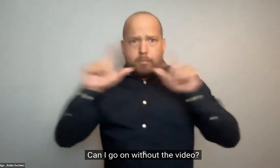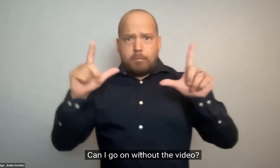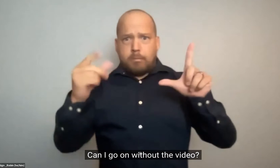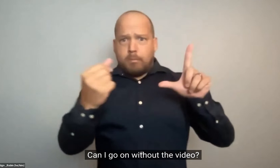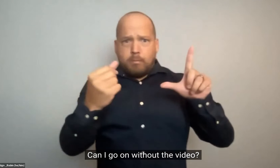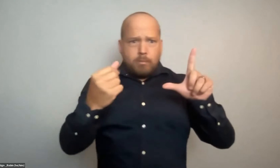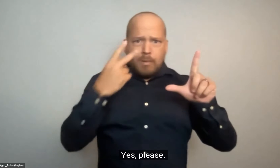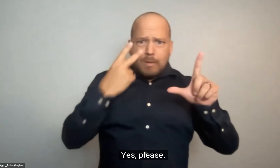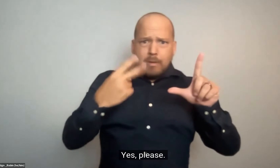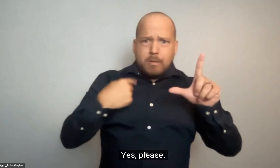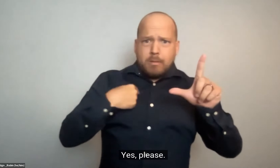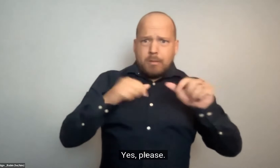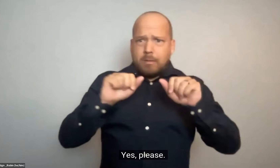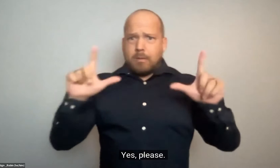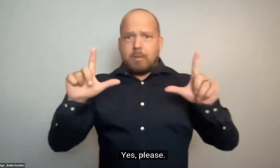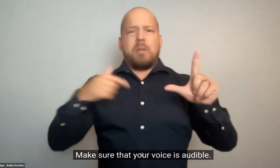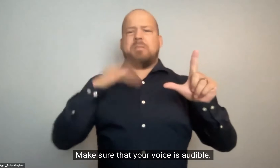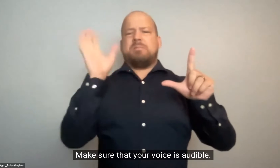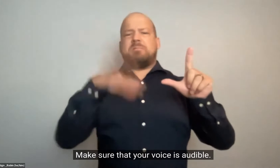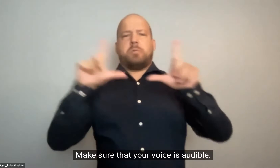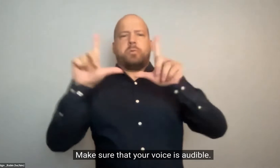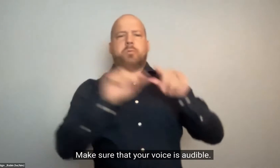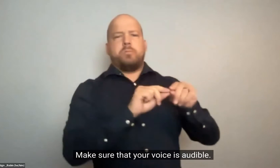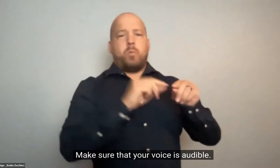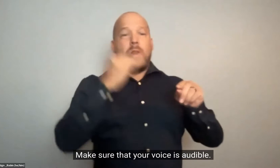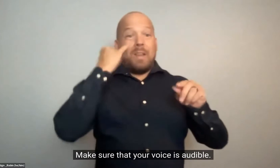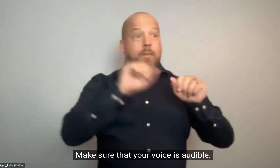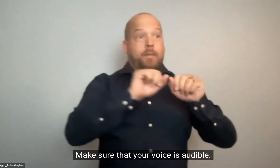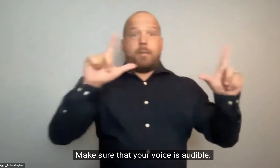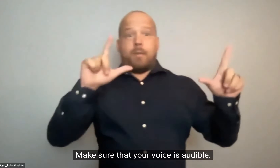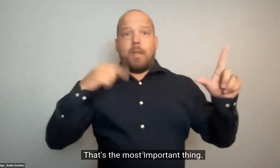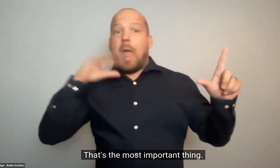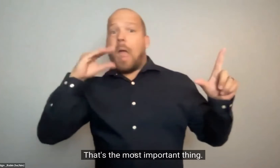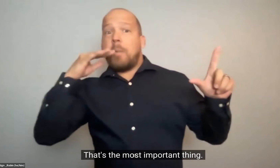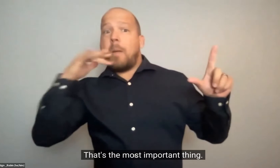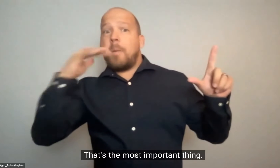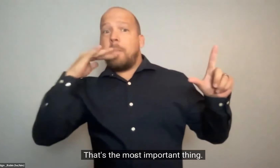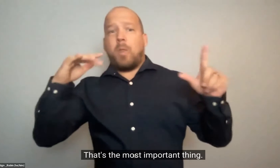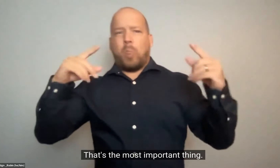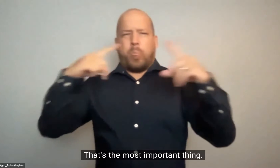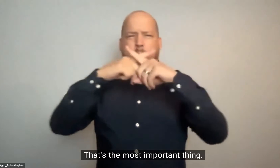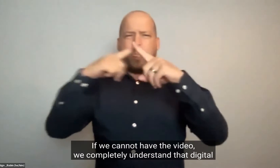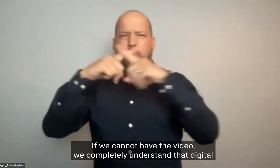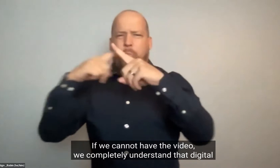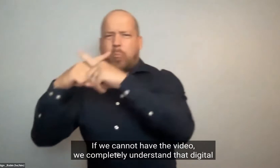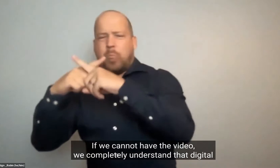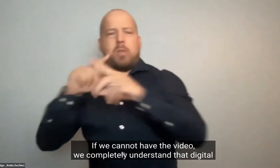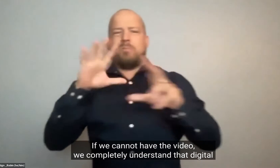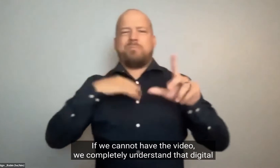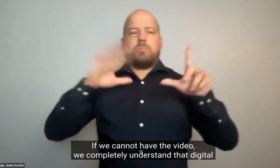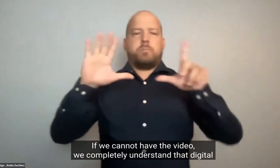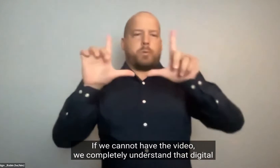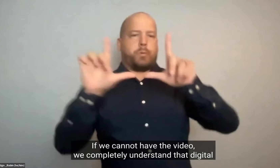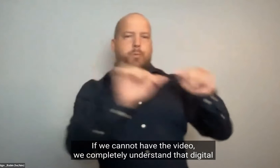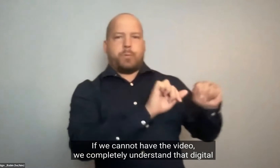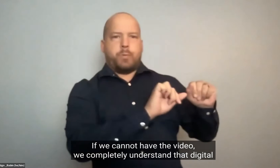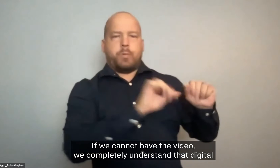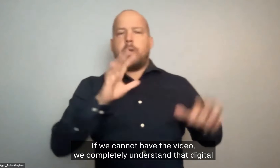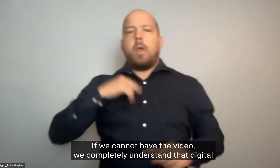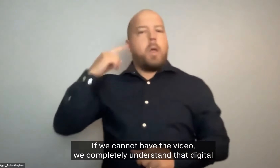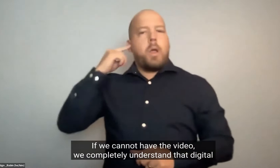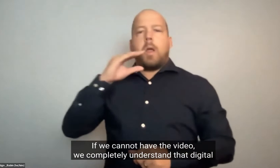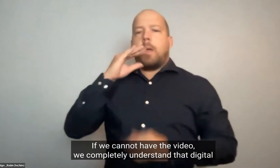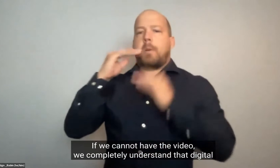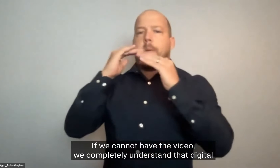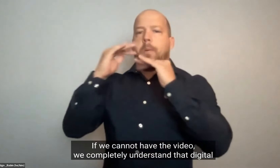without the video? Yes, please. Make sure that your voice is audible. That's the most important thing. If we cannot have the video, we